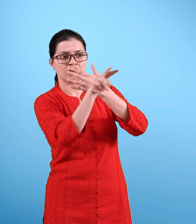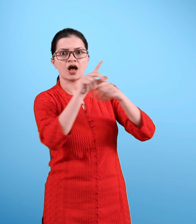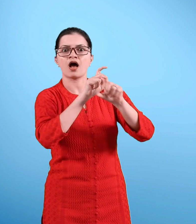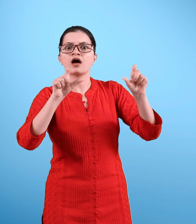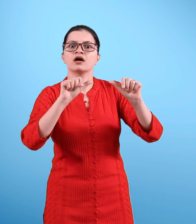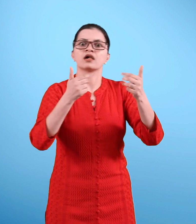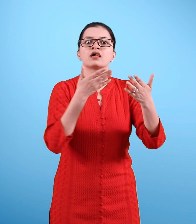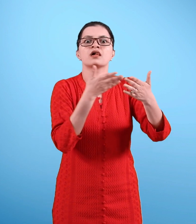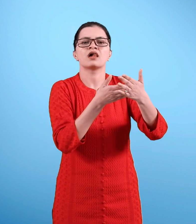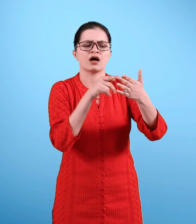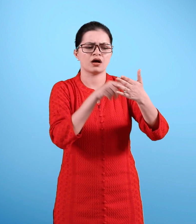transparent.